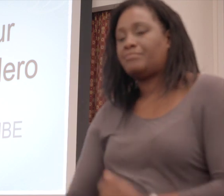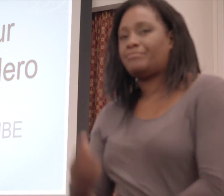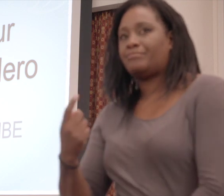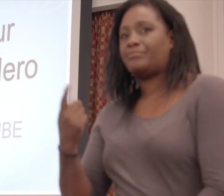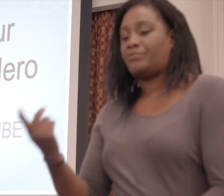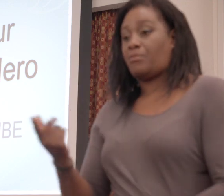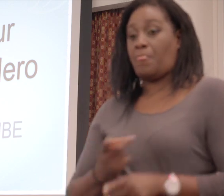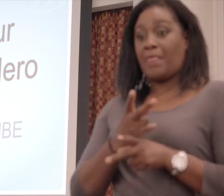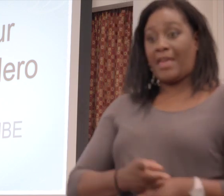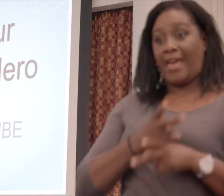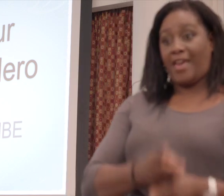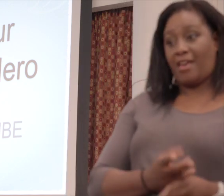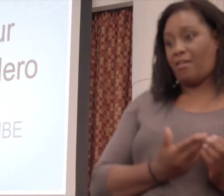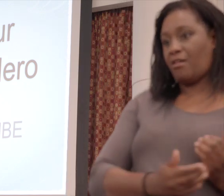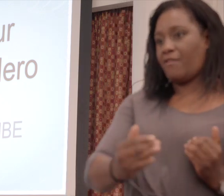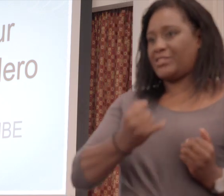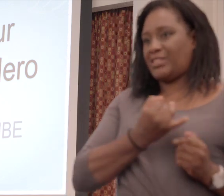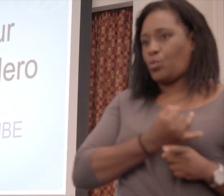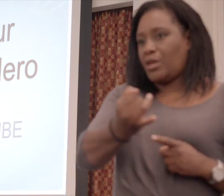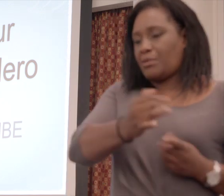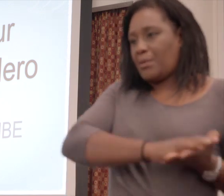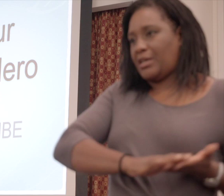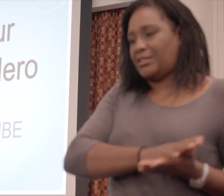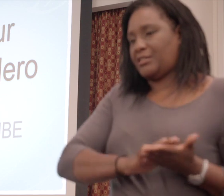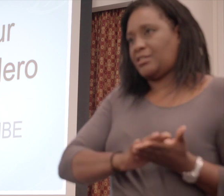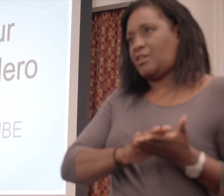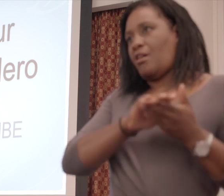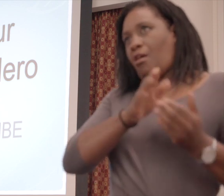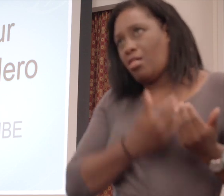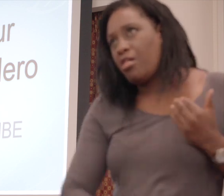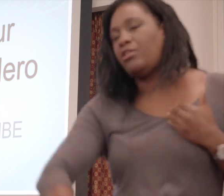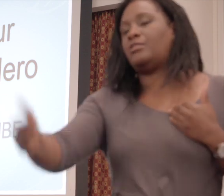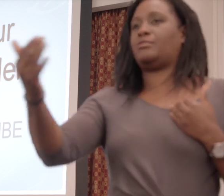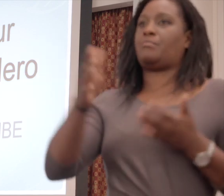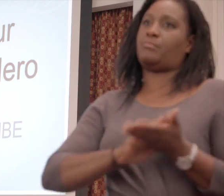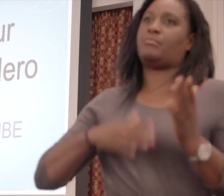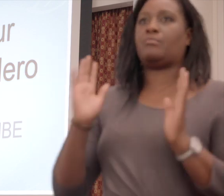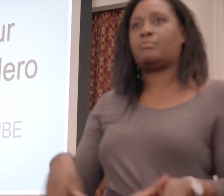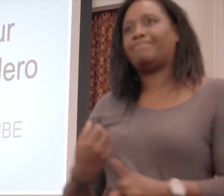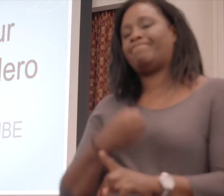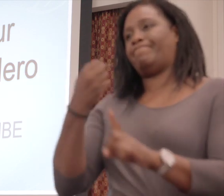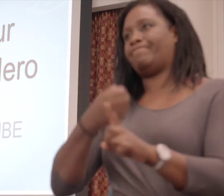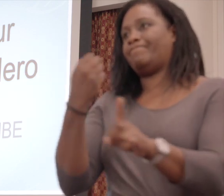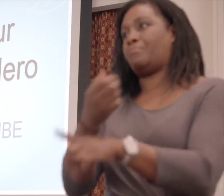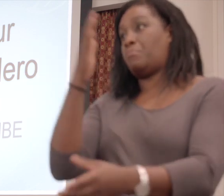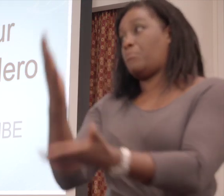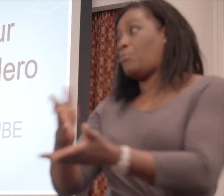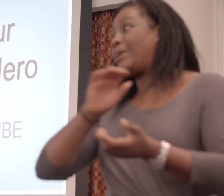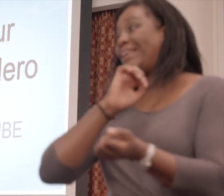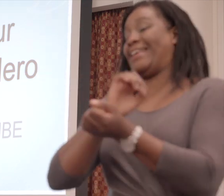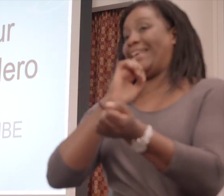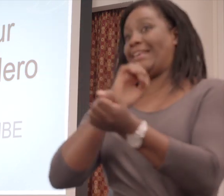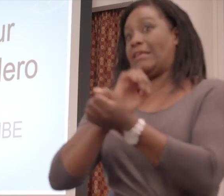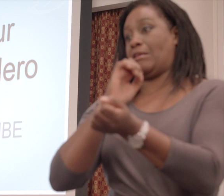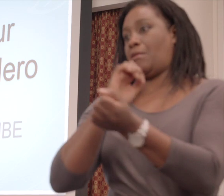for 6 weeks then became long term. So again, we had to go through another battle to keep this package that we'd fought